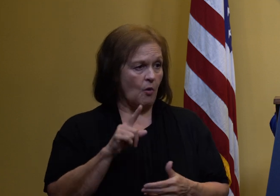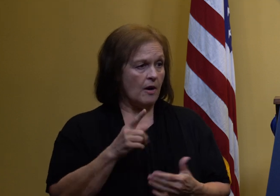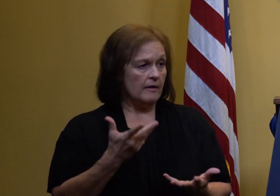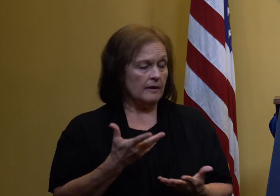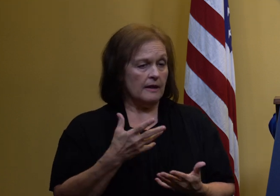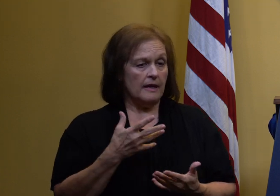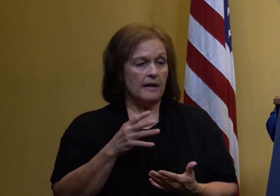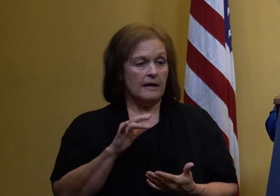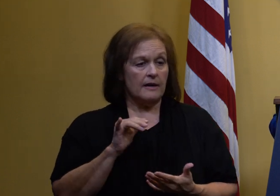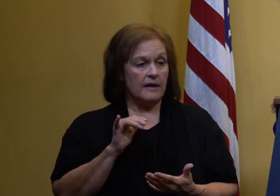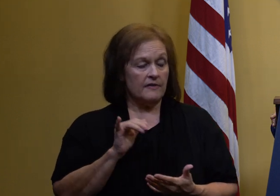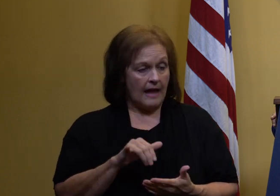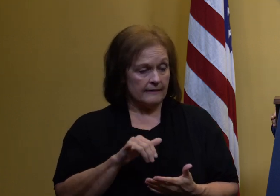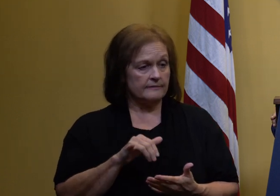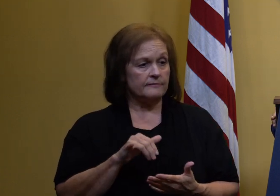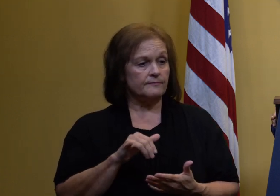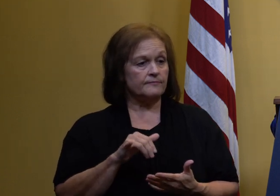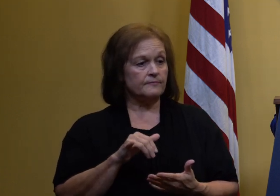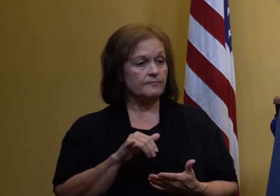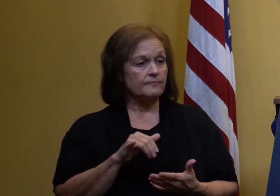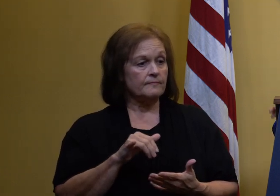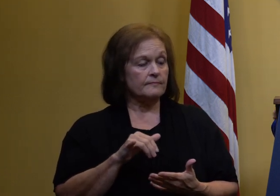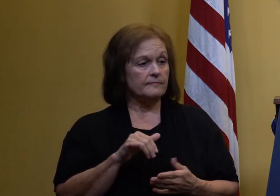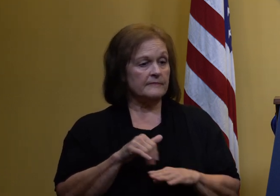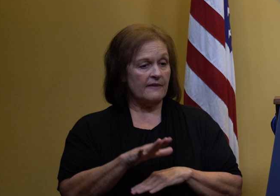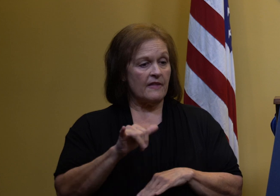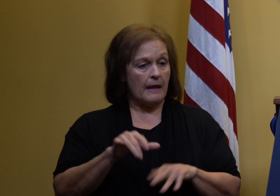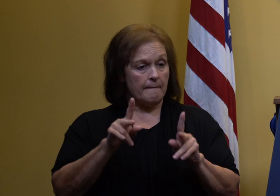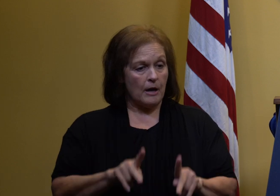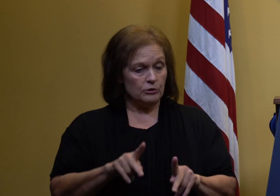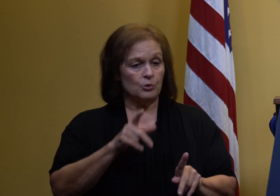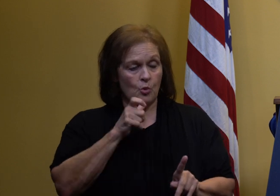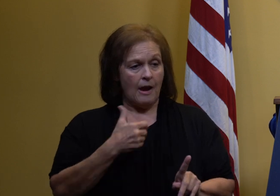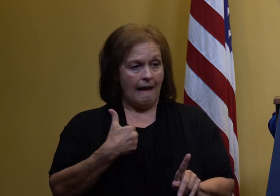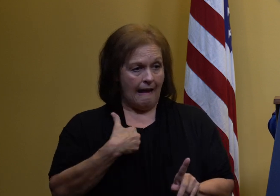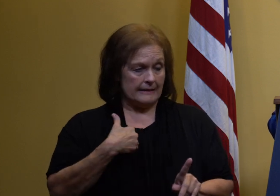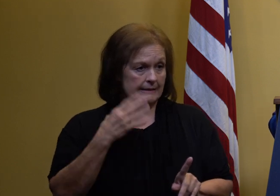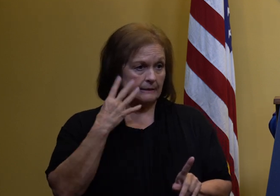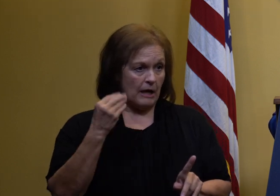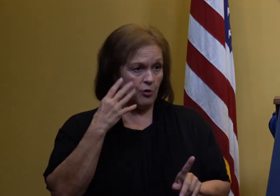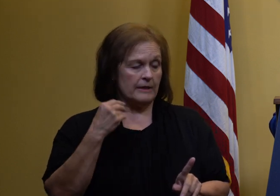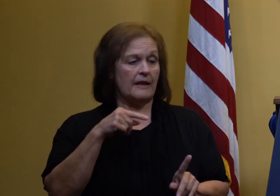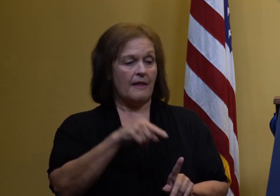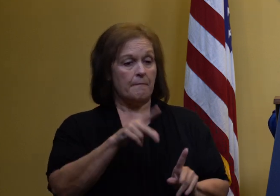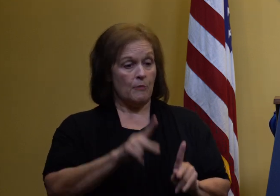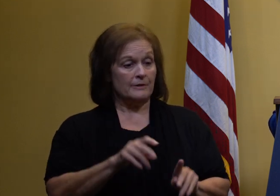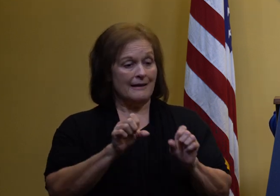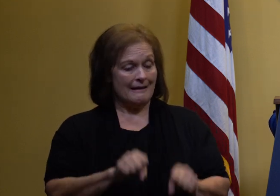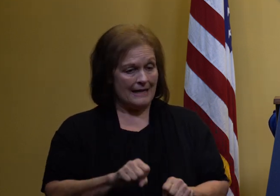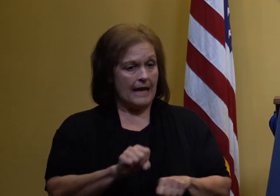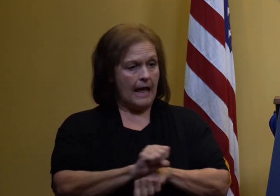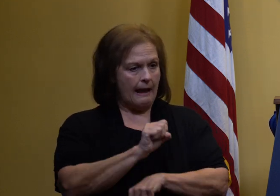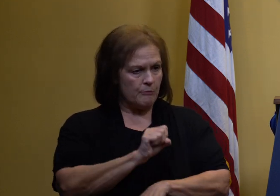and that delivered someone who has the experience, that can operate in